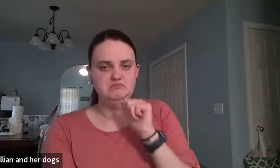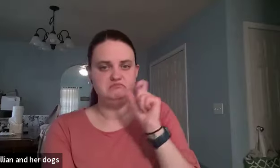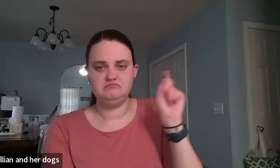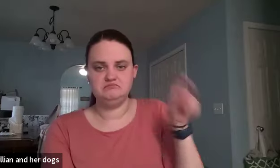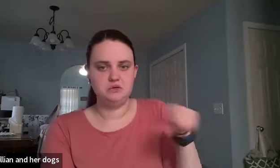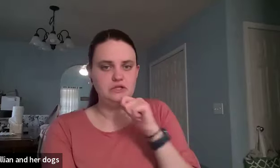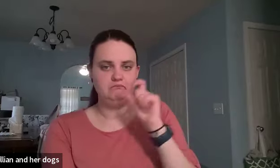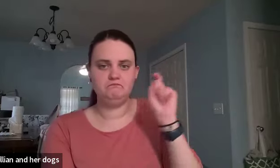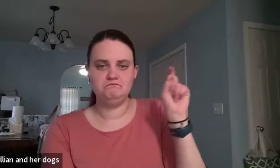need.